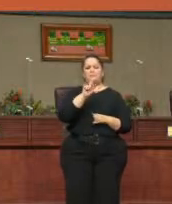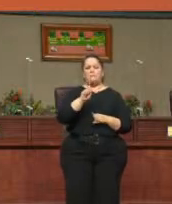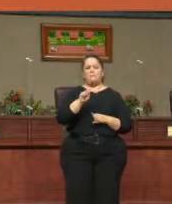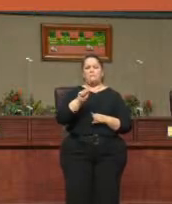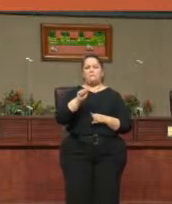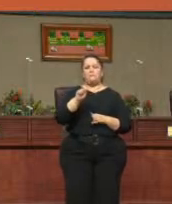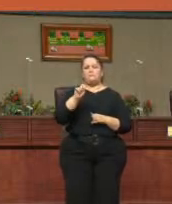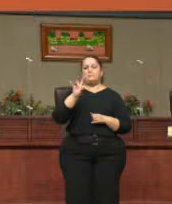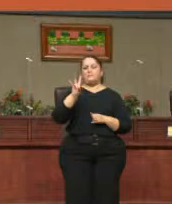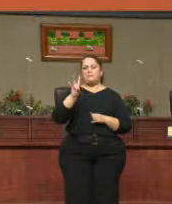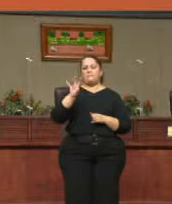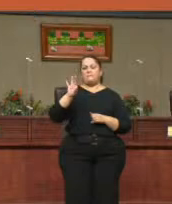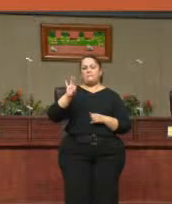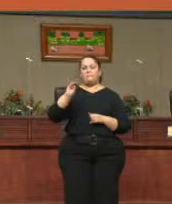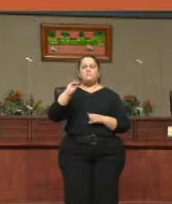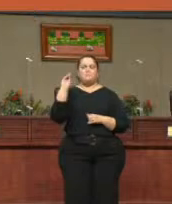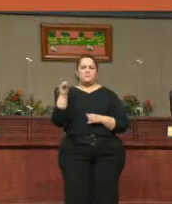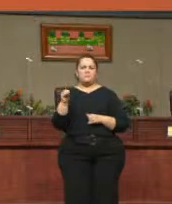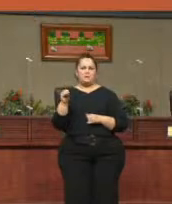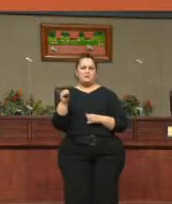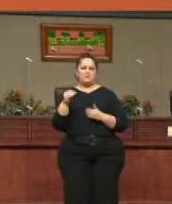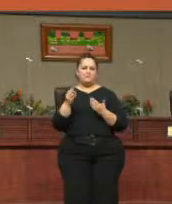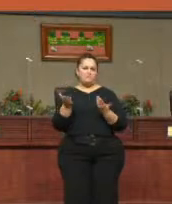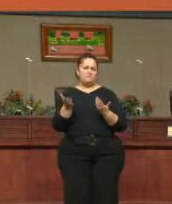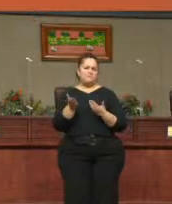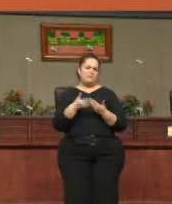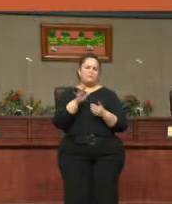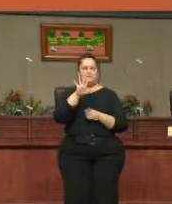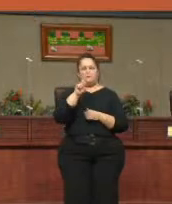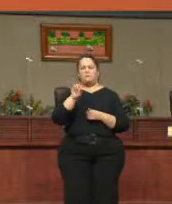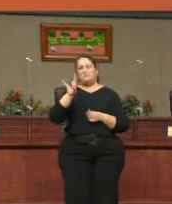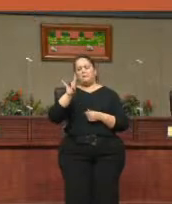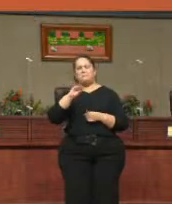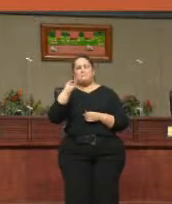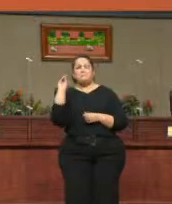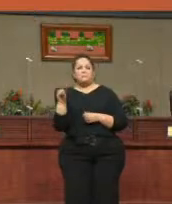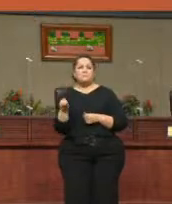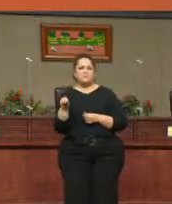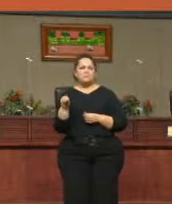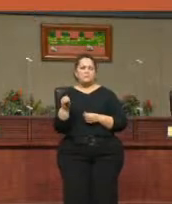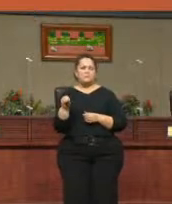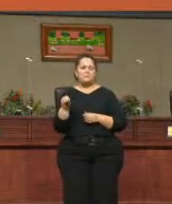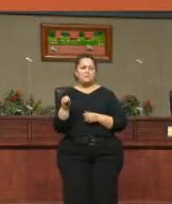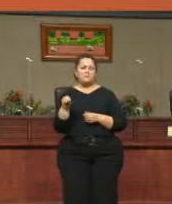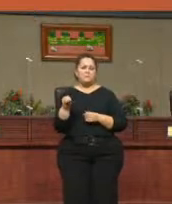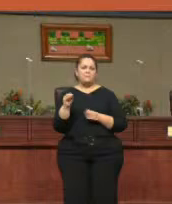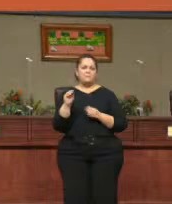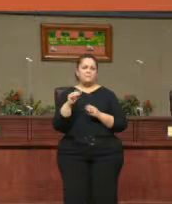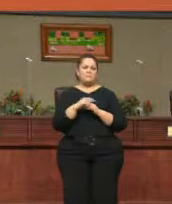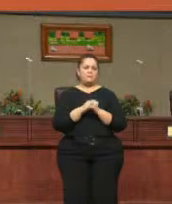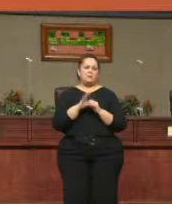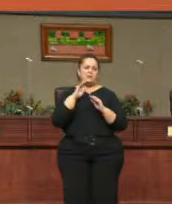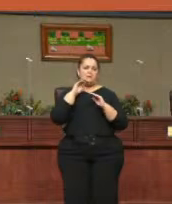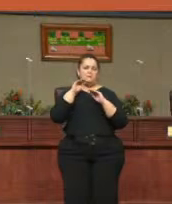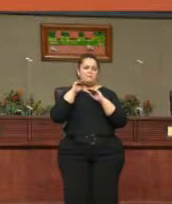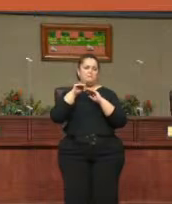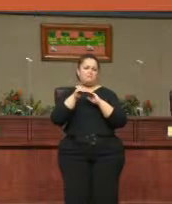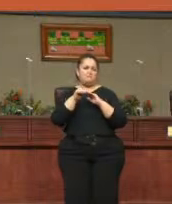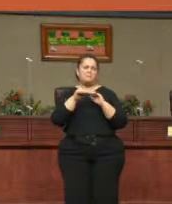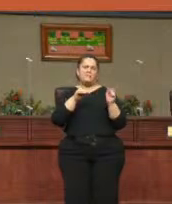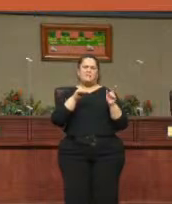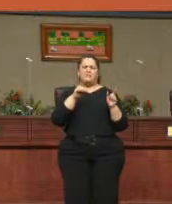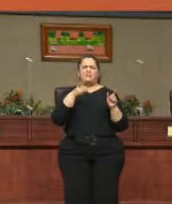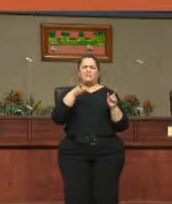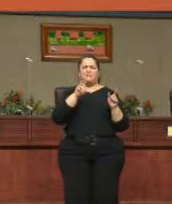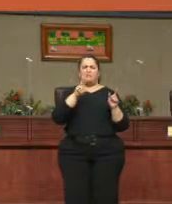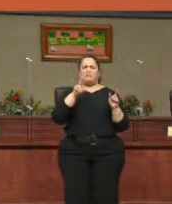5.79%, so roughly 5.8%, and that has gone up slightly. You're going to hear from Dr. Pino